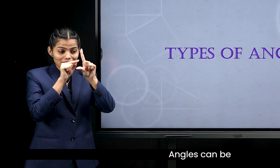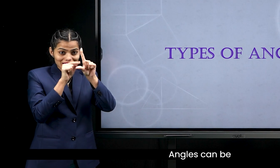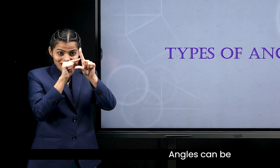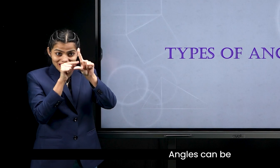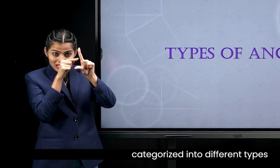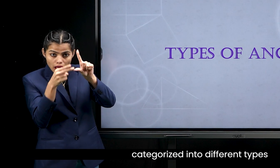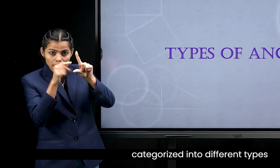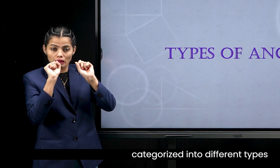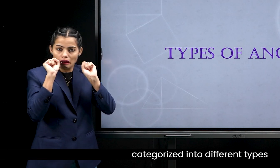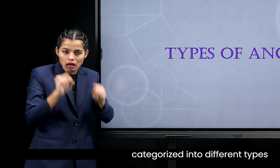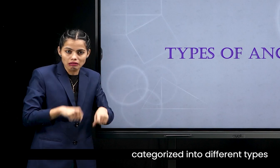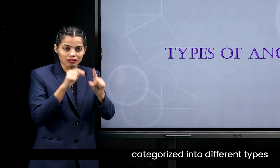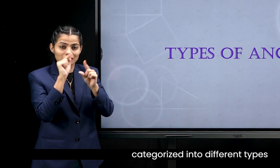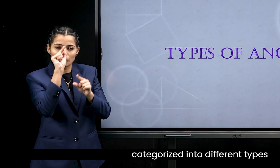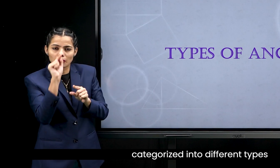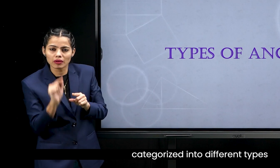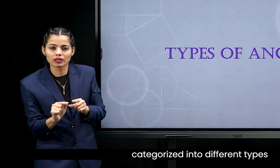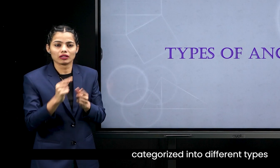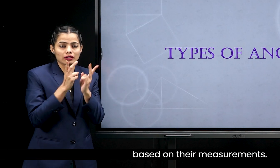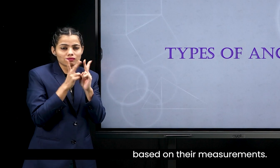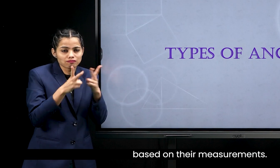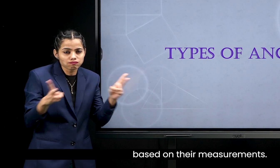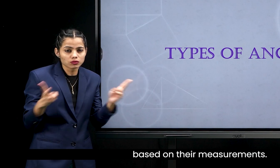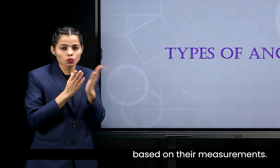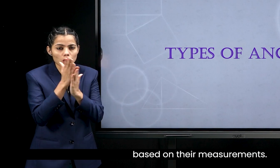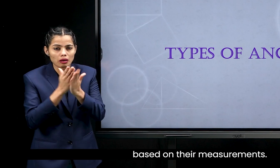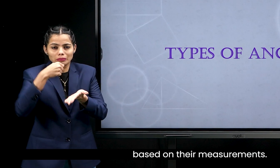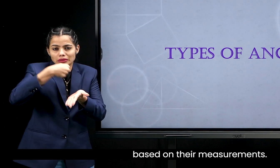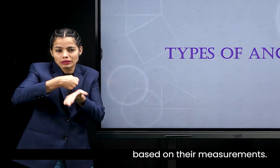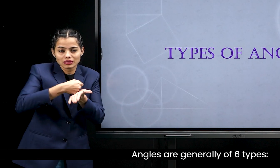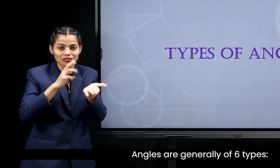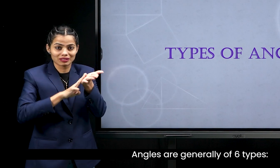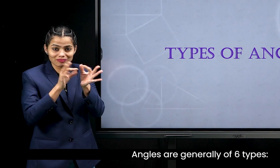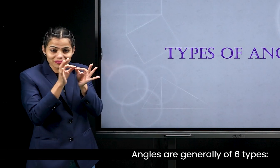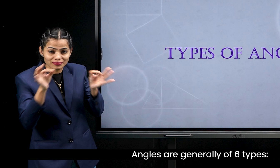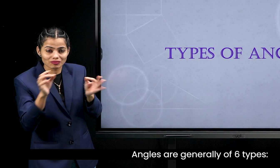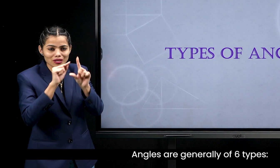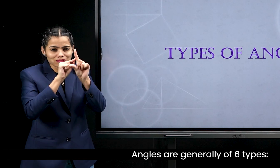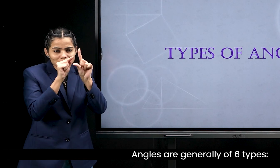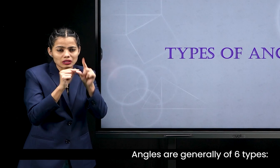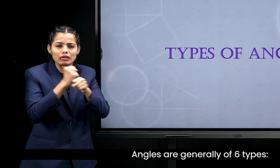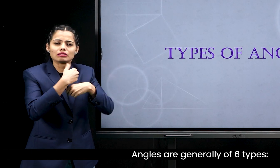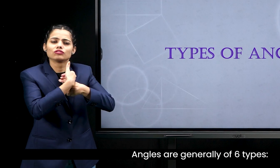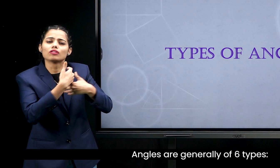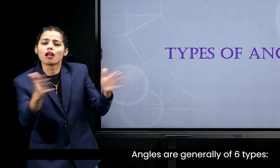Angles can be categorized into different types based on their measurements. Angles are generally of 6 types.